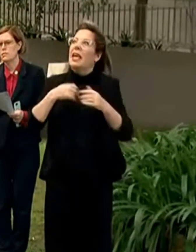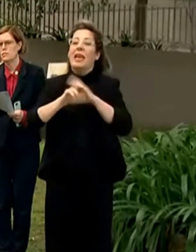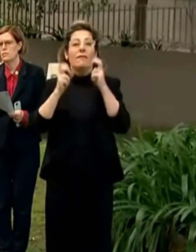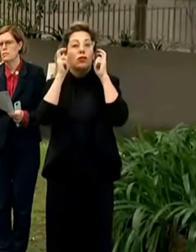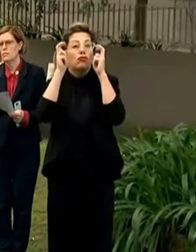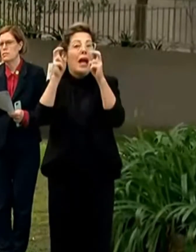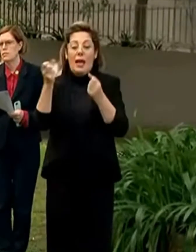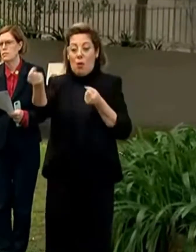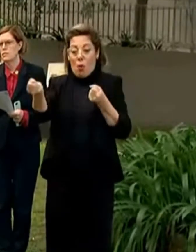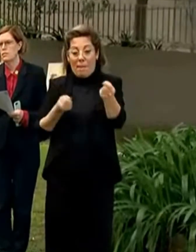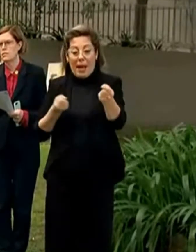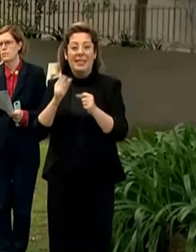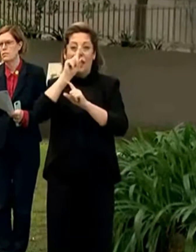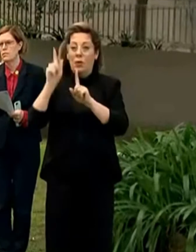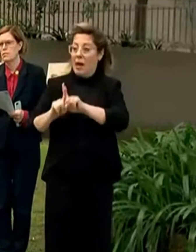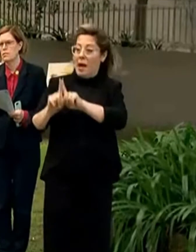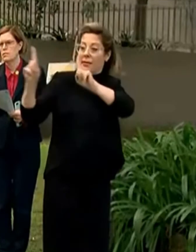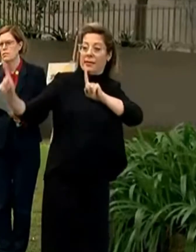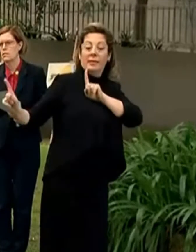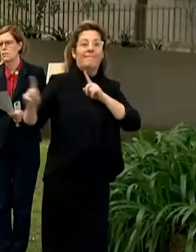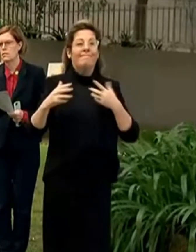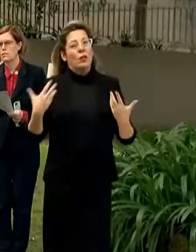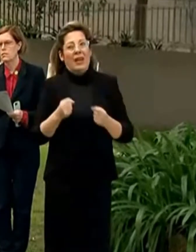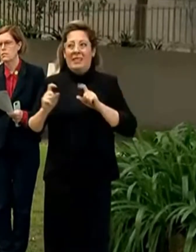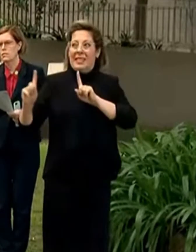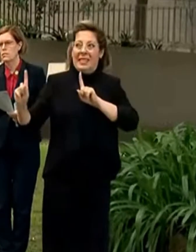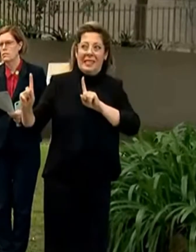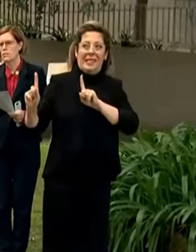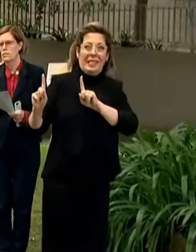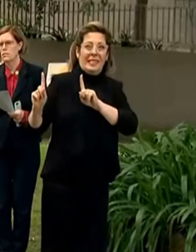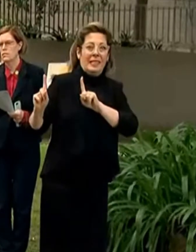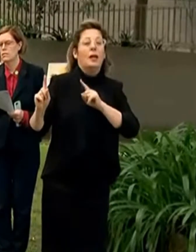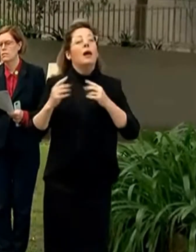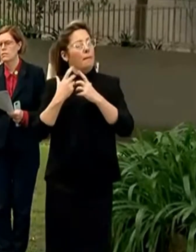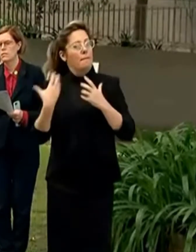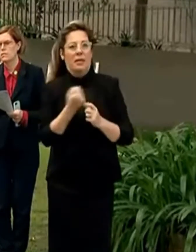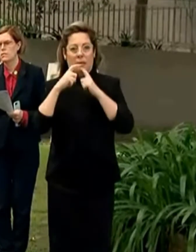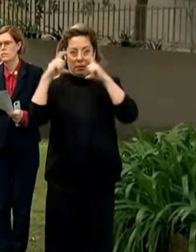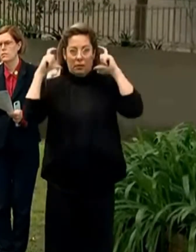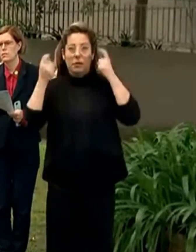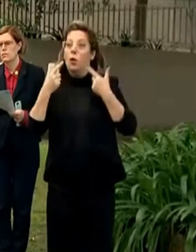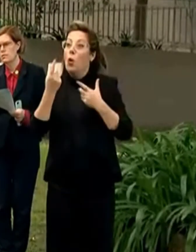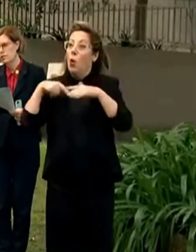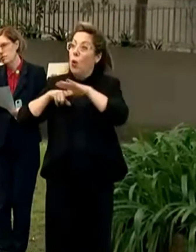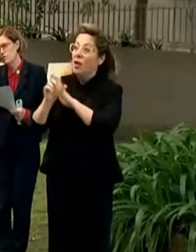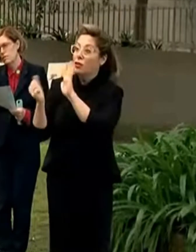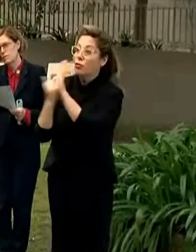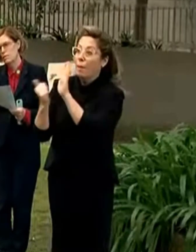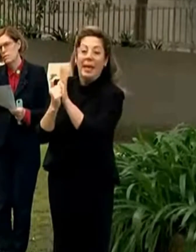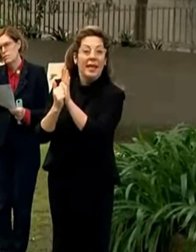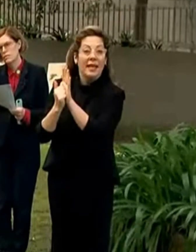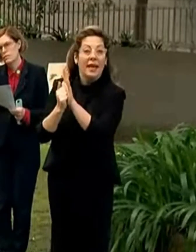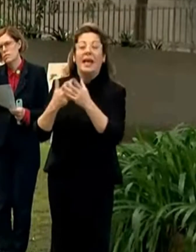public transport, such as when you're buying your groceries, you should be wearing a mask. We also would like to see more staff